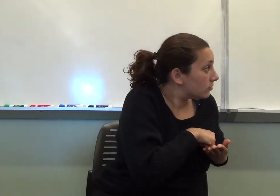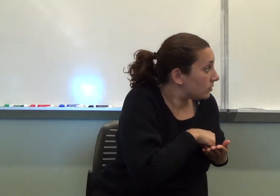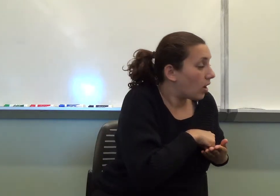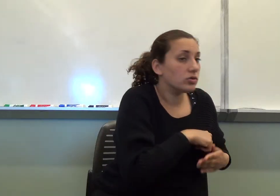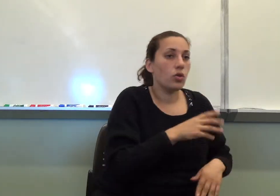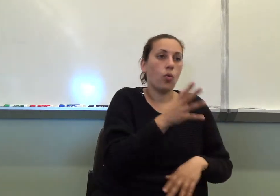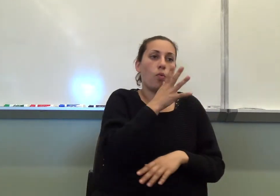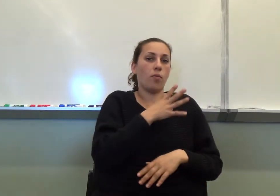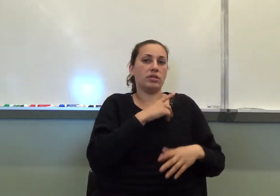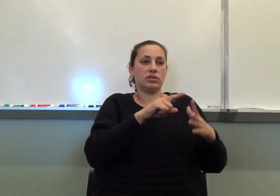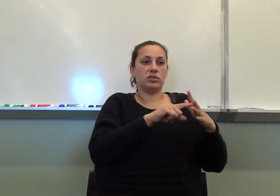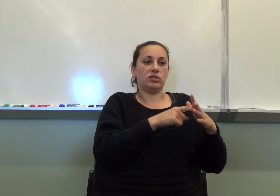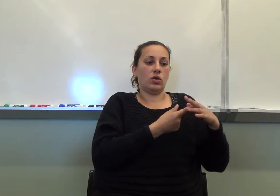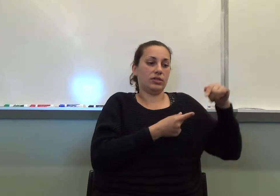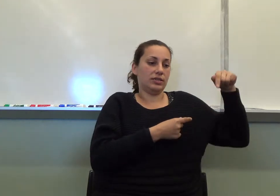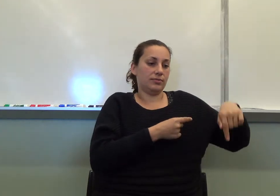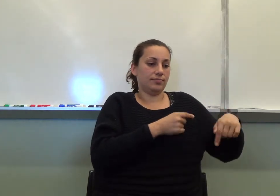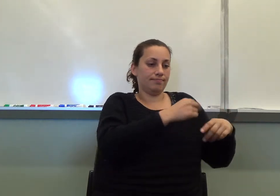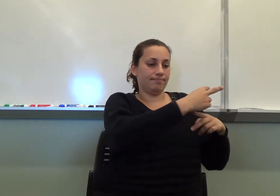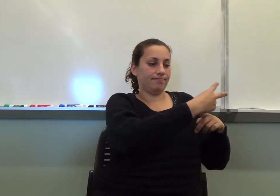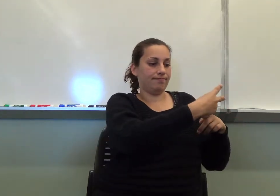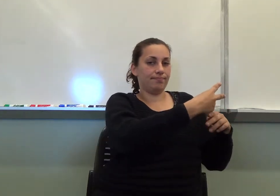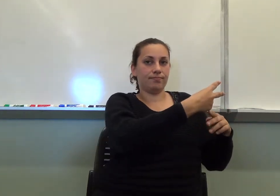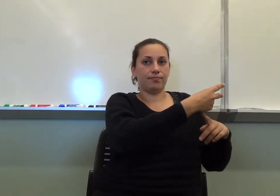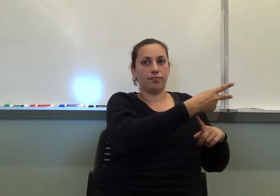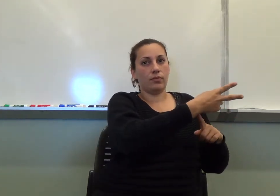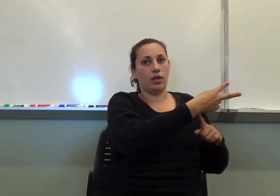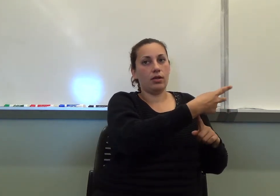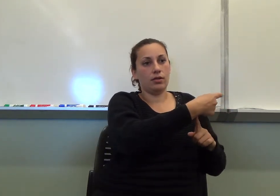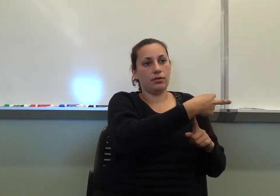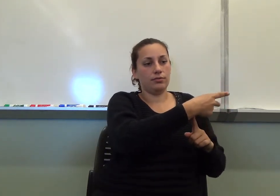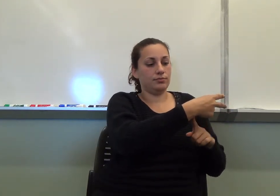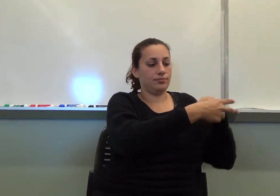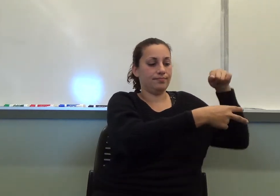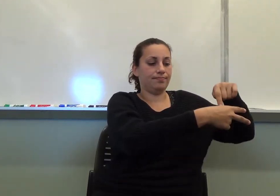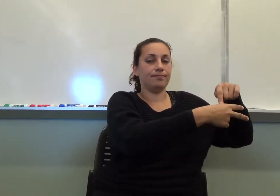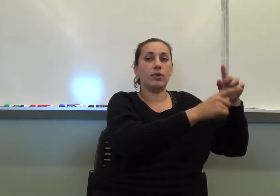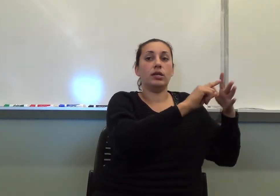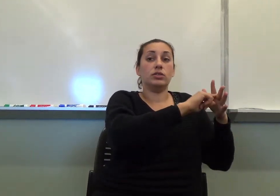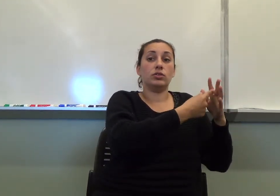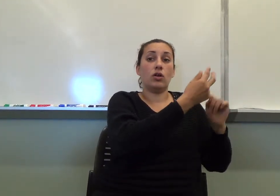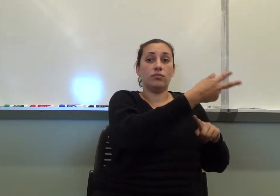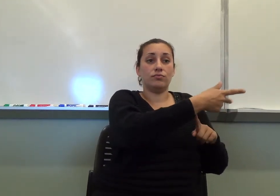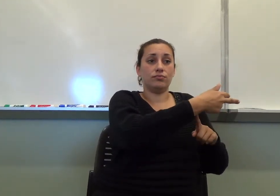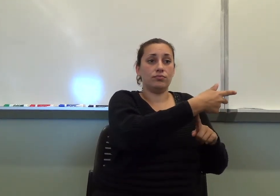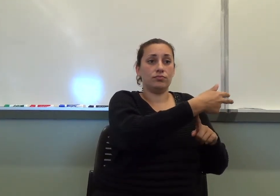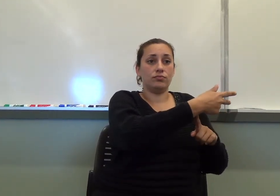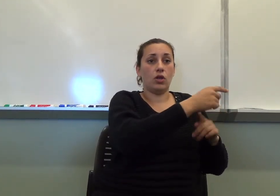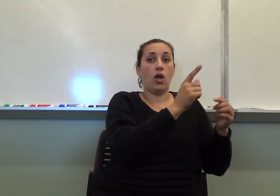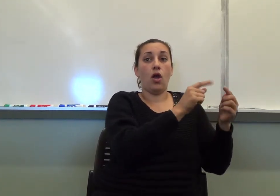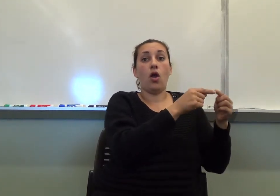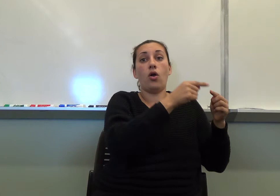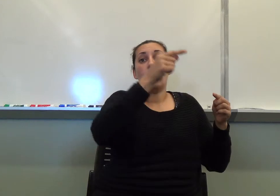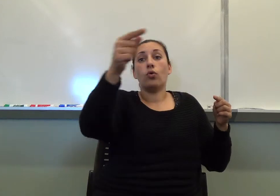This is Barb swimming. Now, of course, she wants to go across the river, but she doesn't go directly